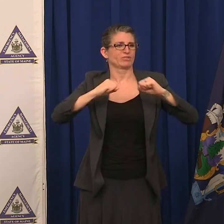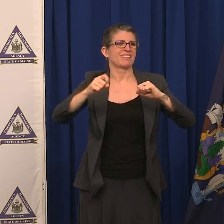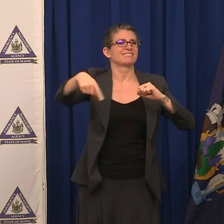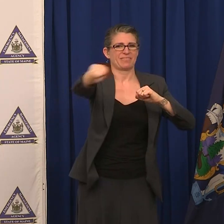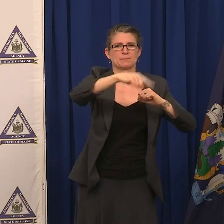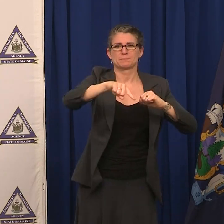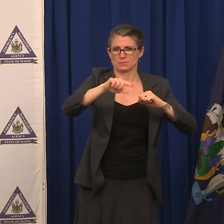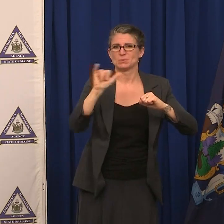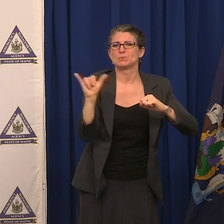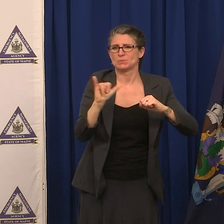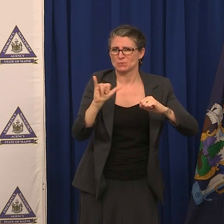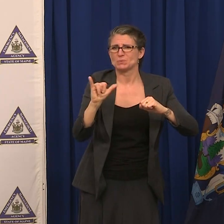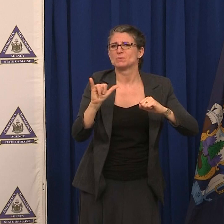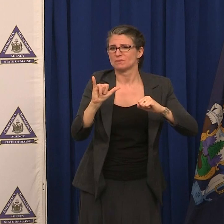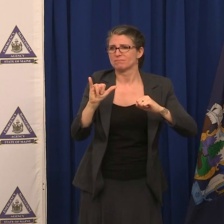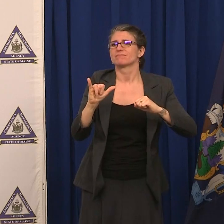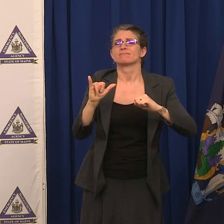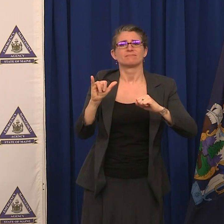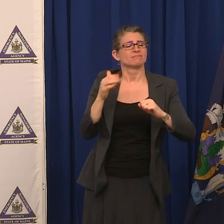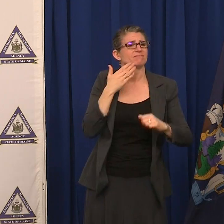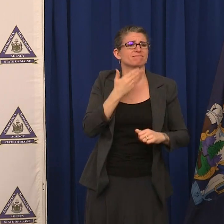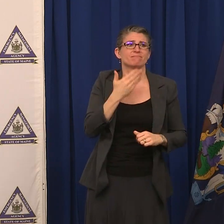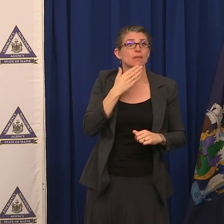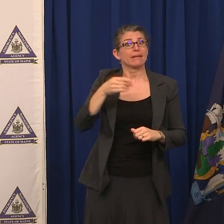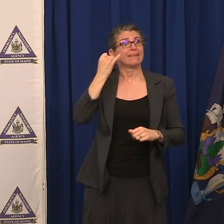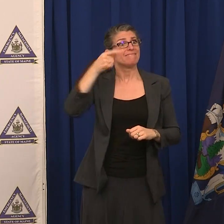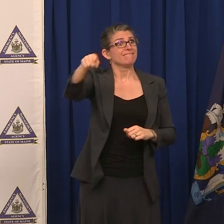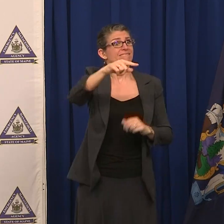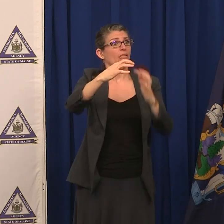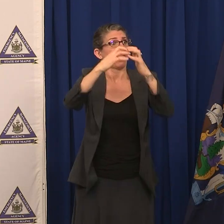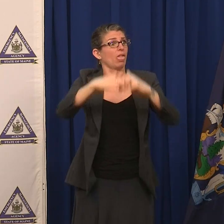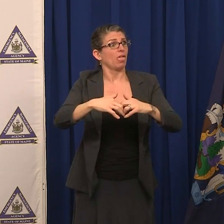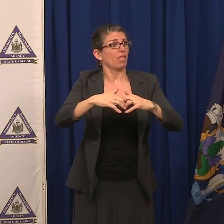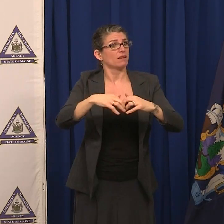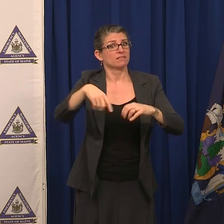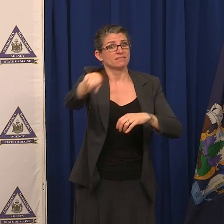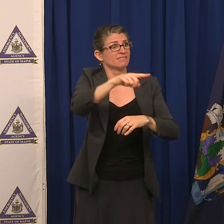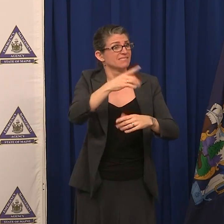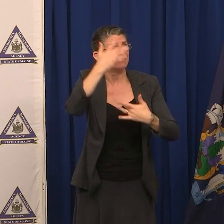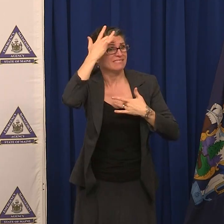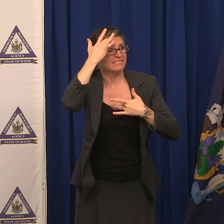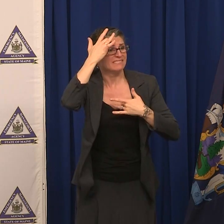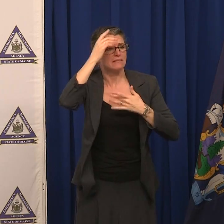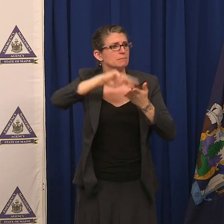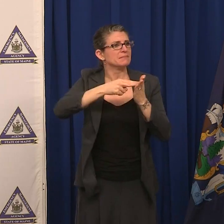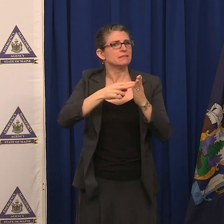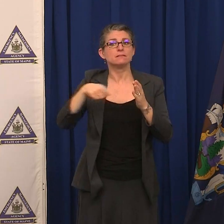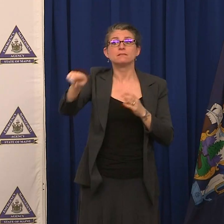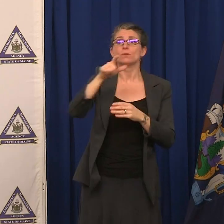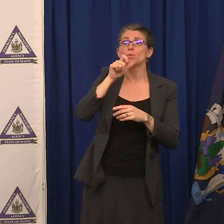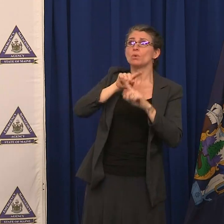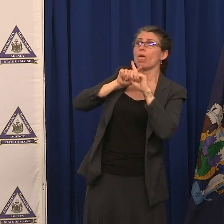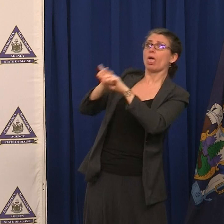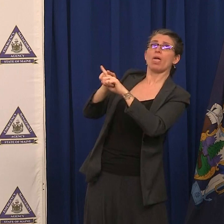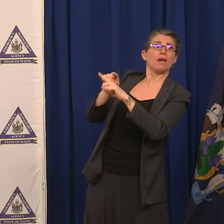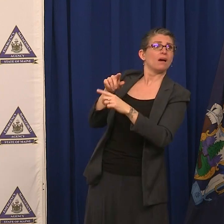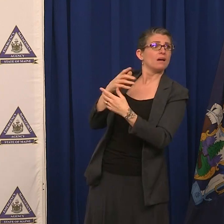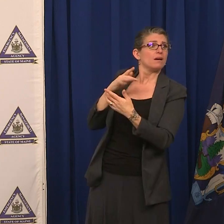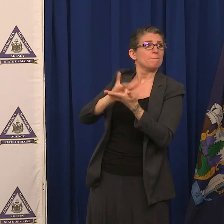ill individuals across Maine who need help right now were it not for you. And so on behalf of the Maine CDC and